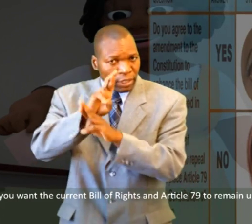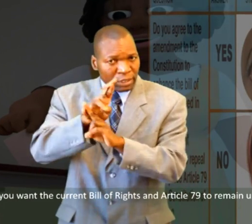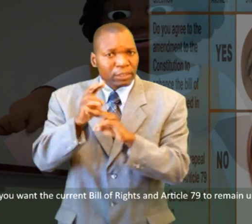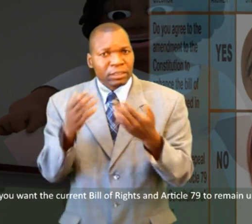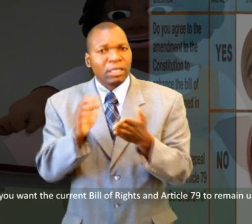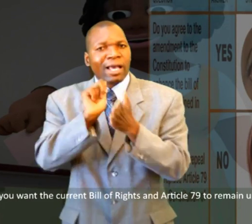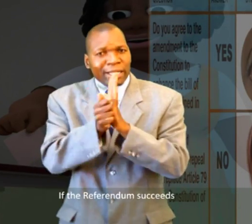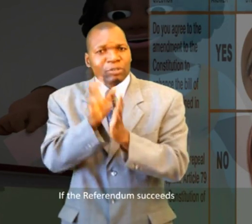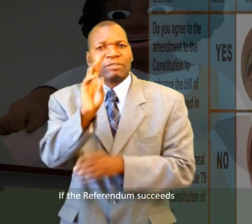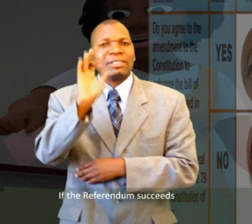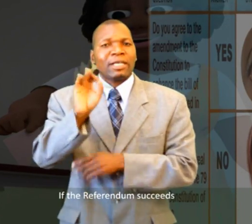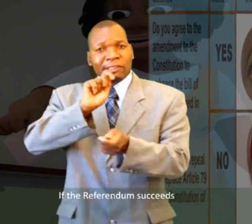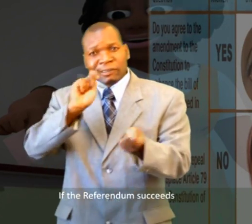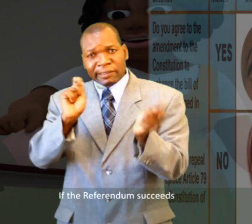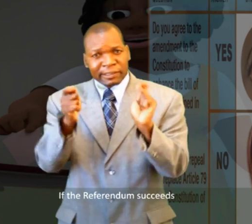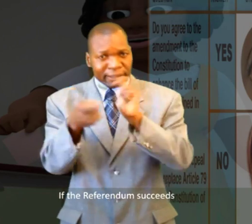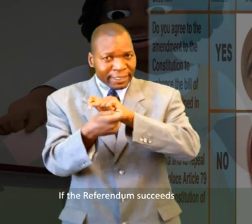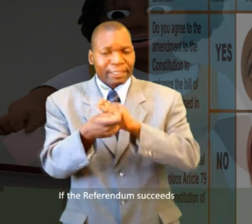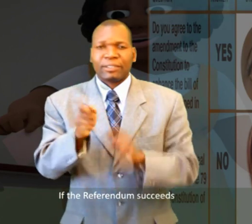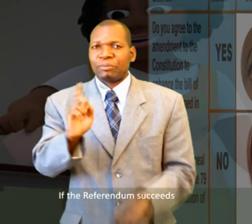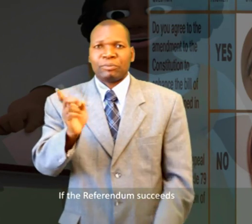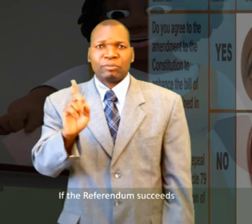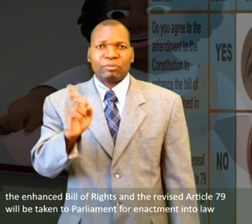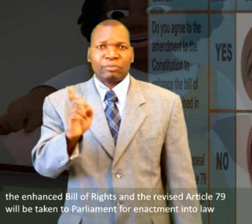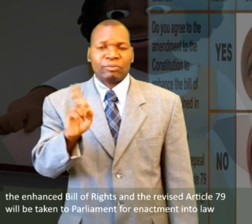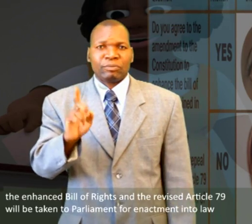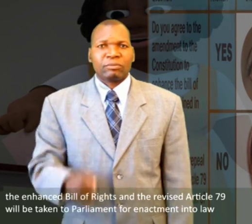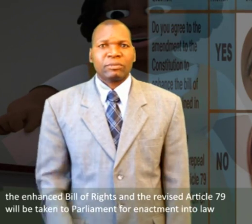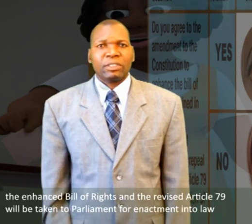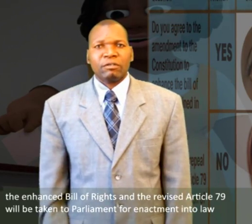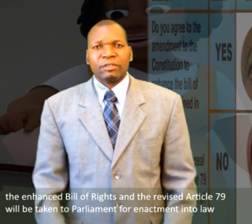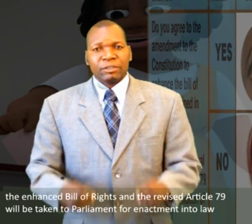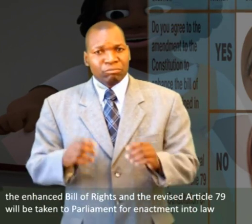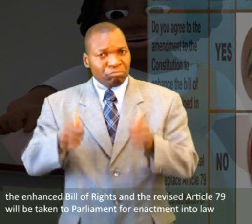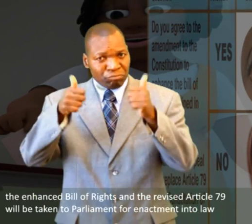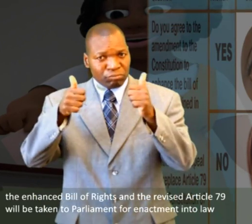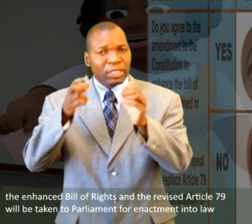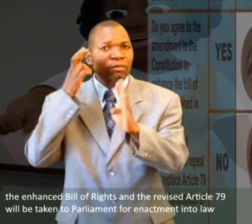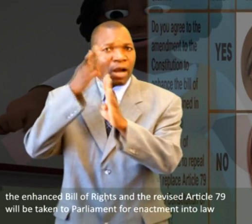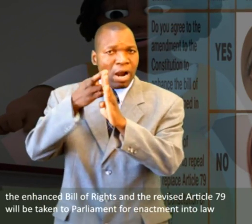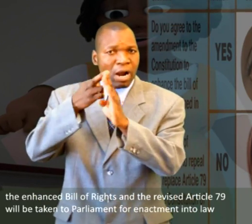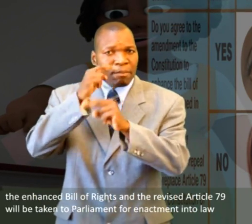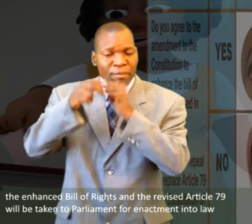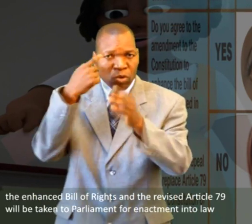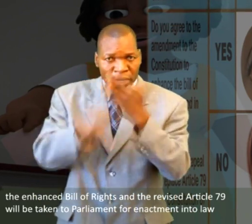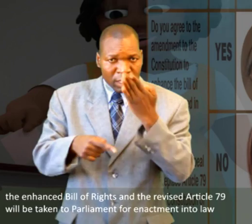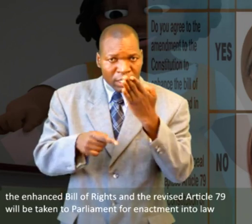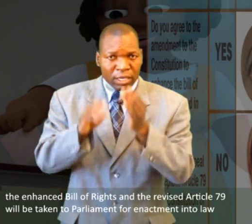unchanged. If the referendum succeeds, the enhanced Bill of Rights and the revised Article 79 will be taken